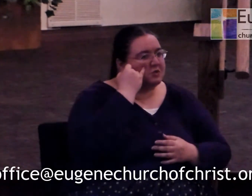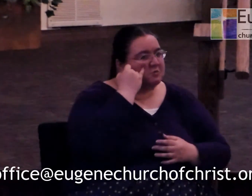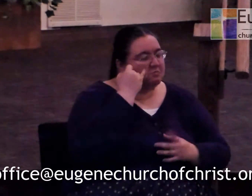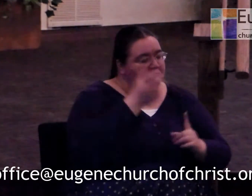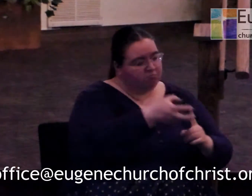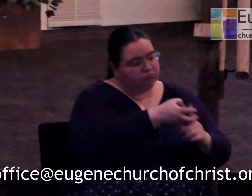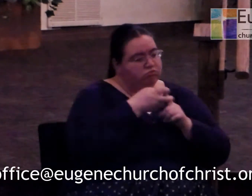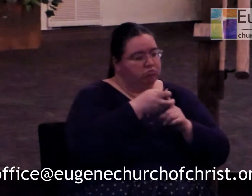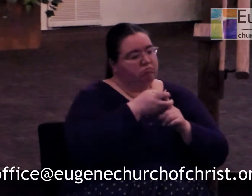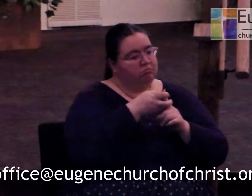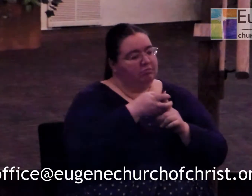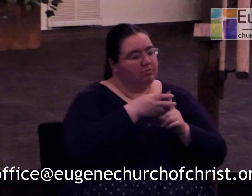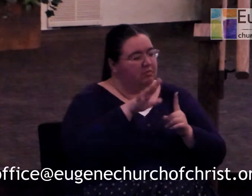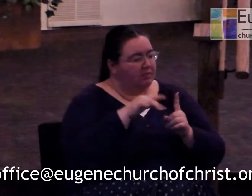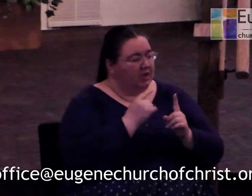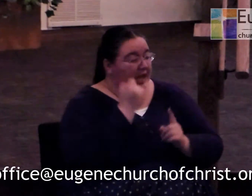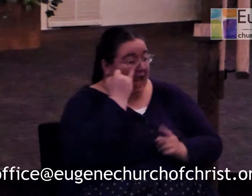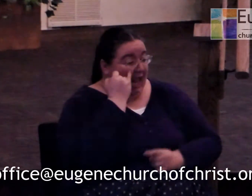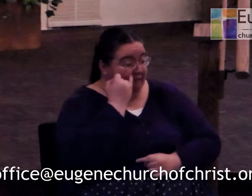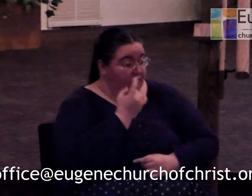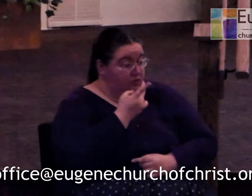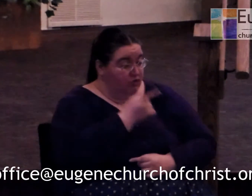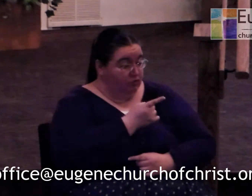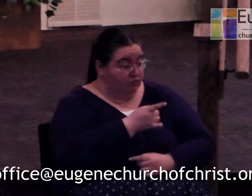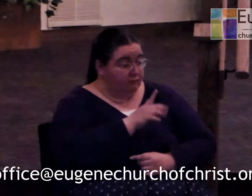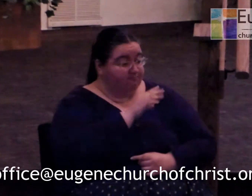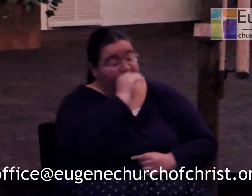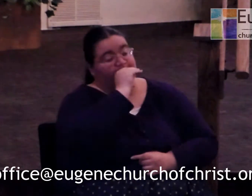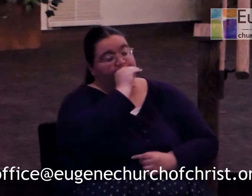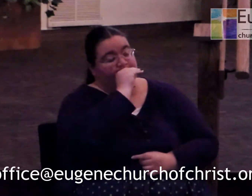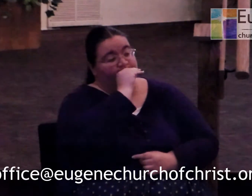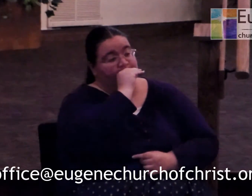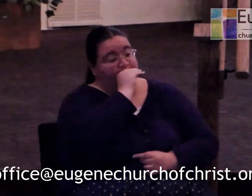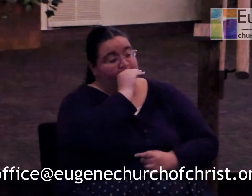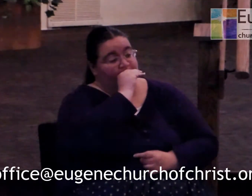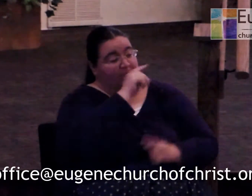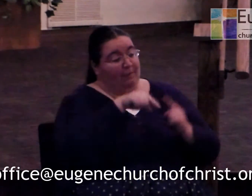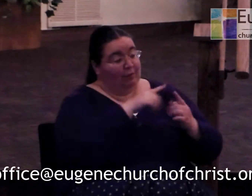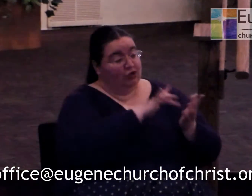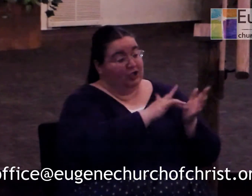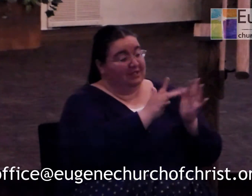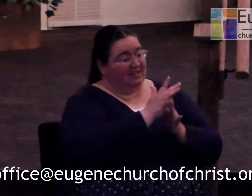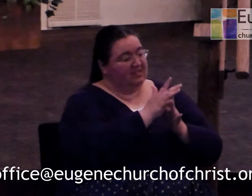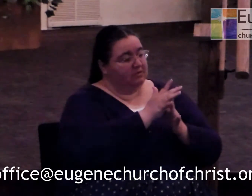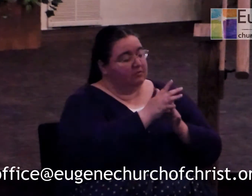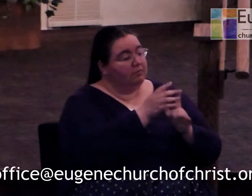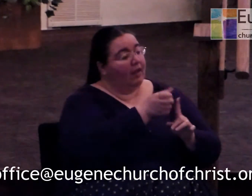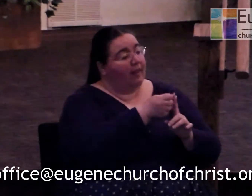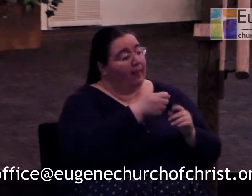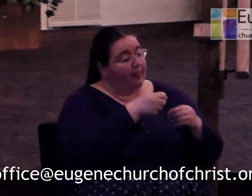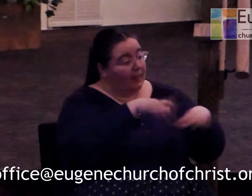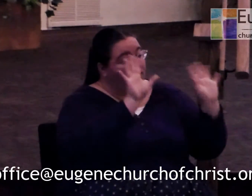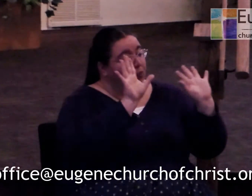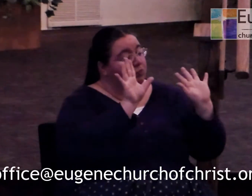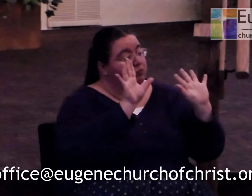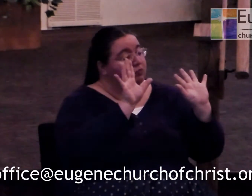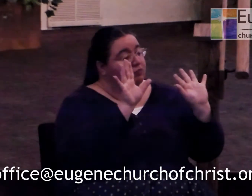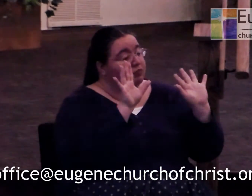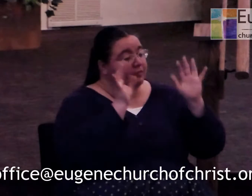stop talking about this thing, then we can let you go. Do we have anything that we care that much about, that we talk that much about, that we wouldn't be